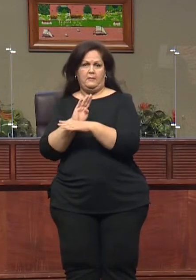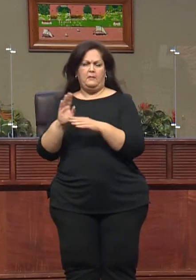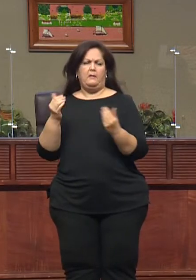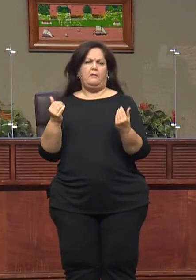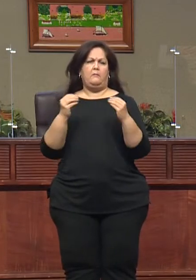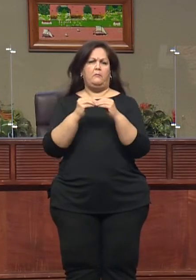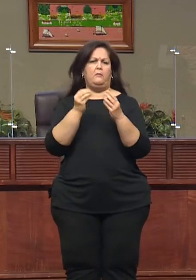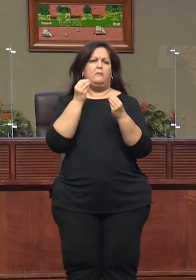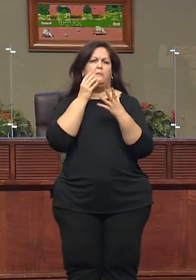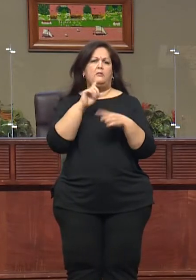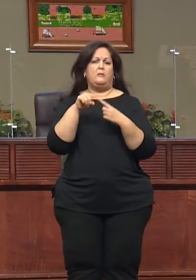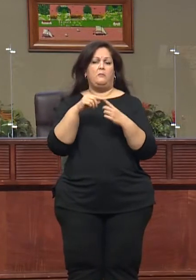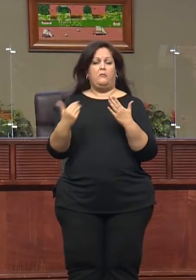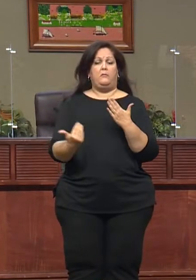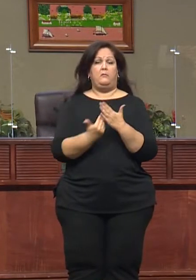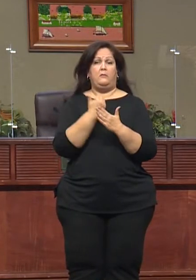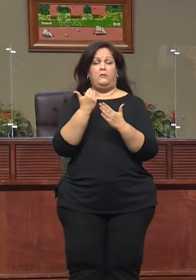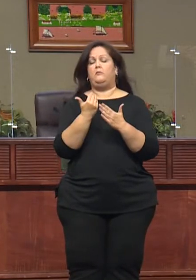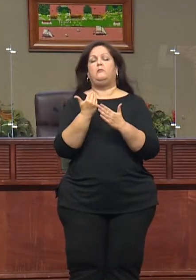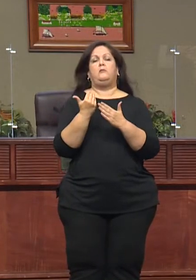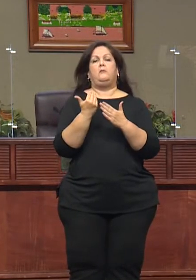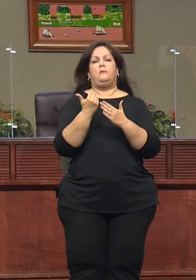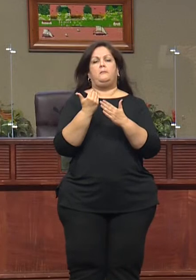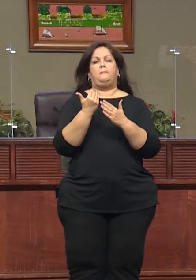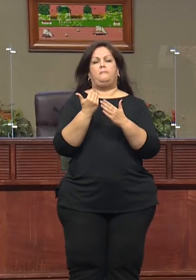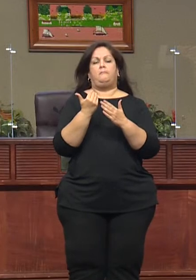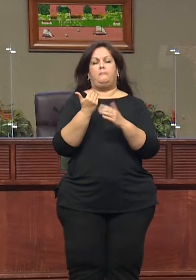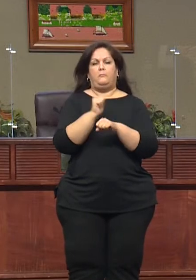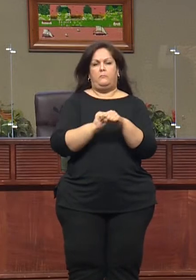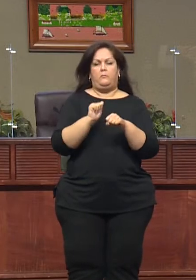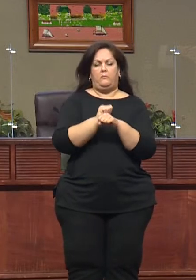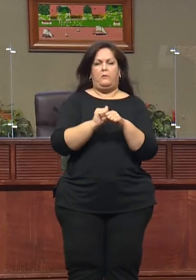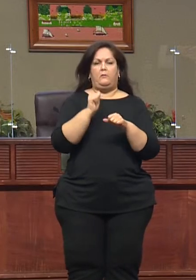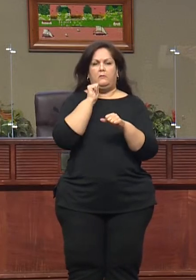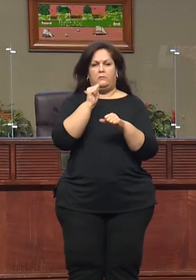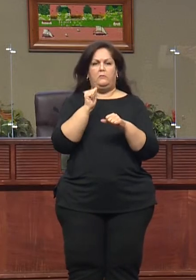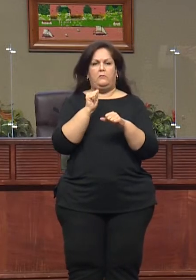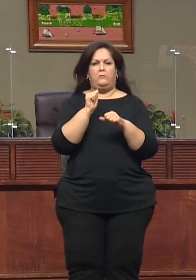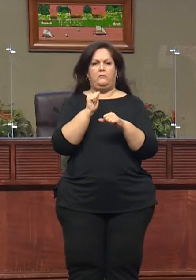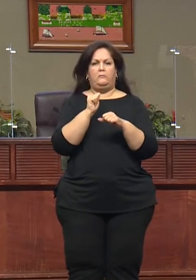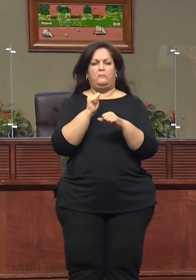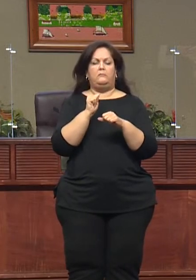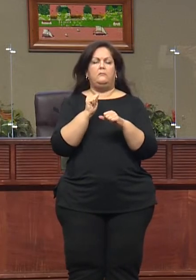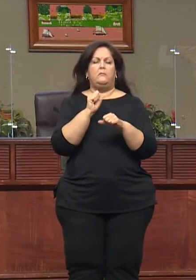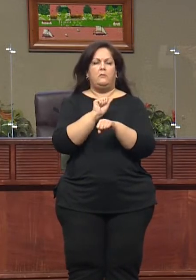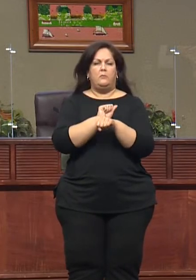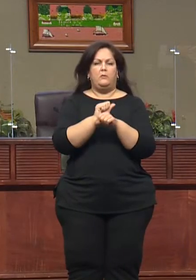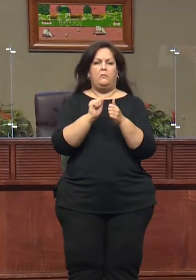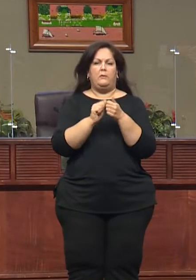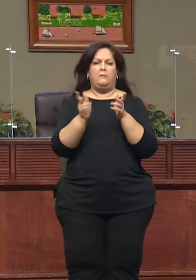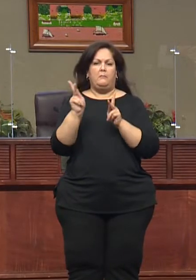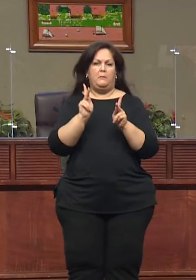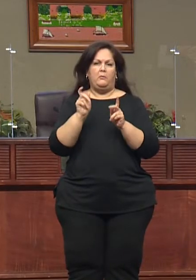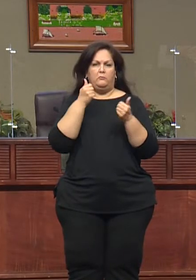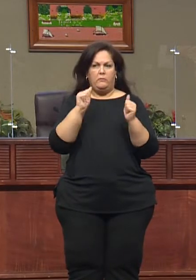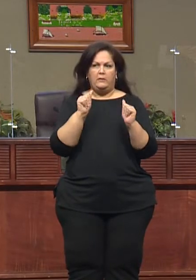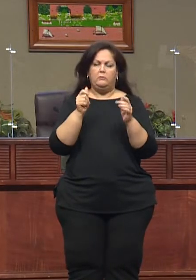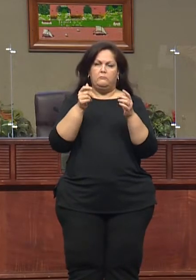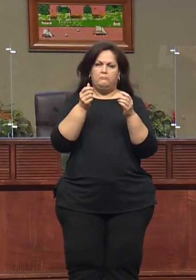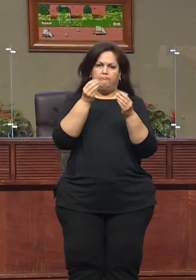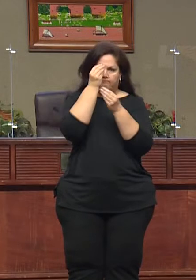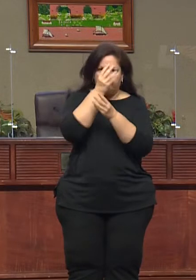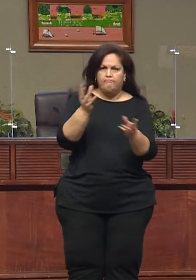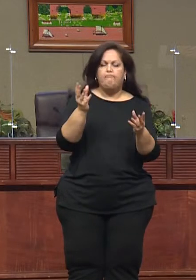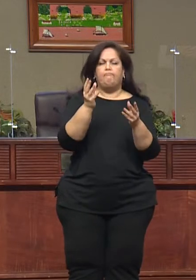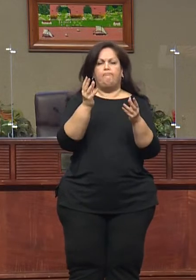new initiative to take place next week to combat vaccine hesitancy. Orlando Mayor Buddy Dyer could not be here with